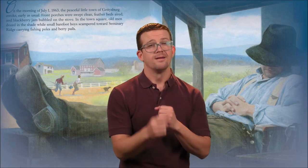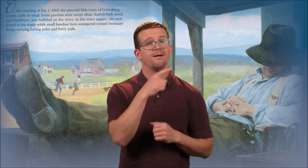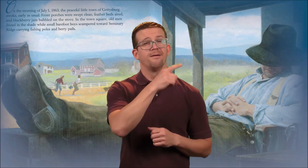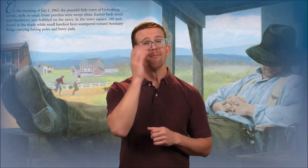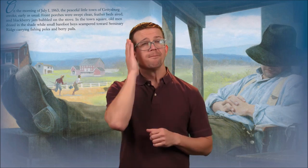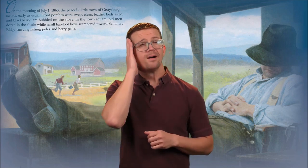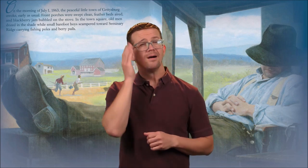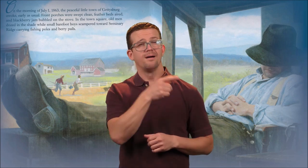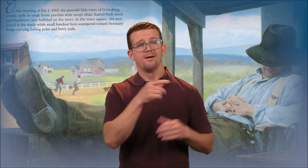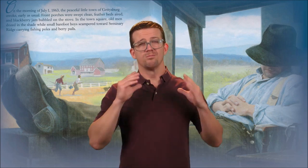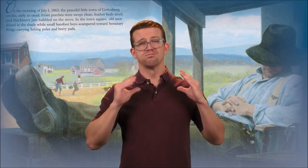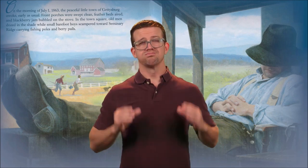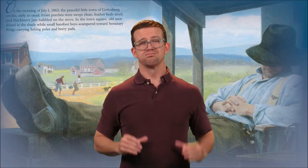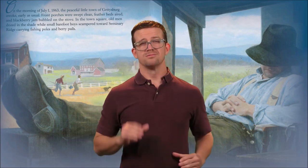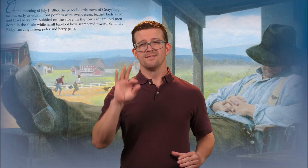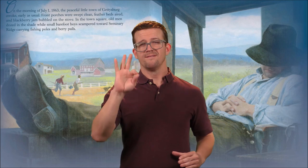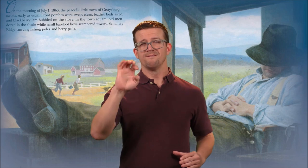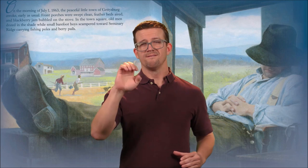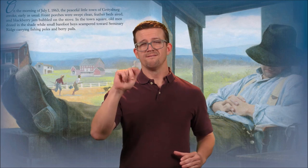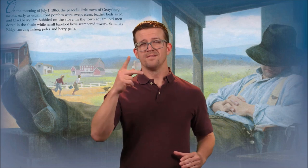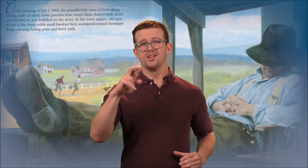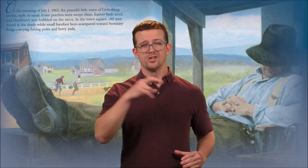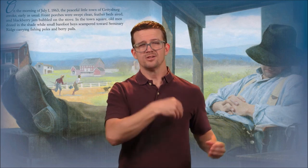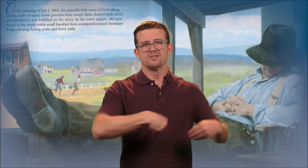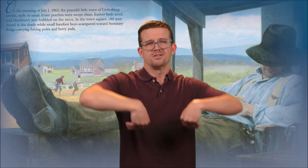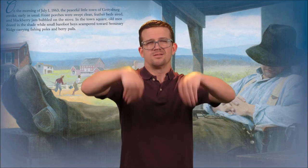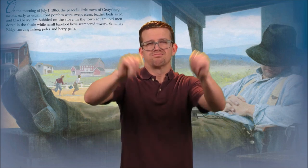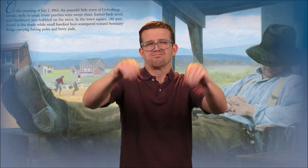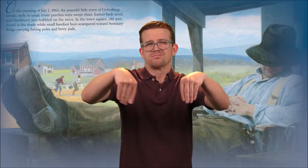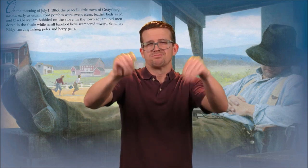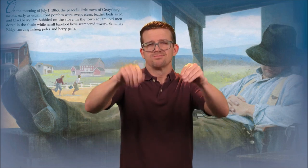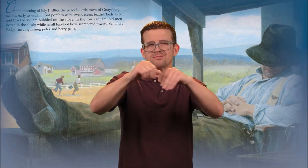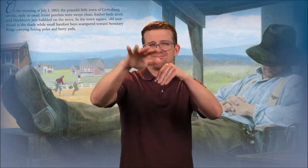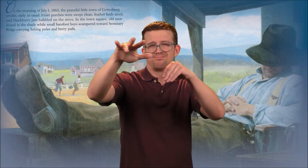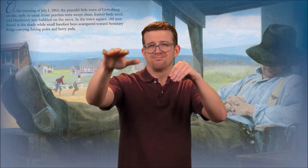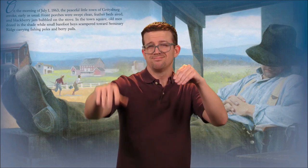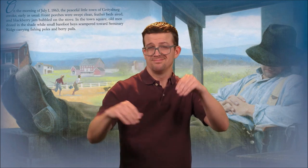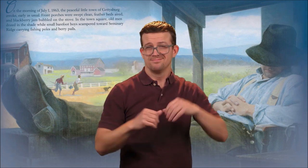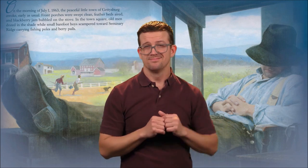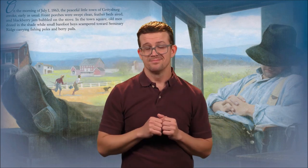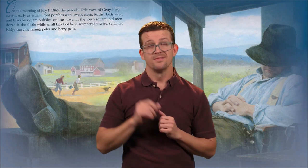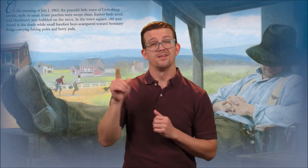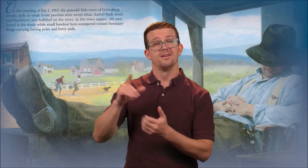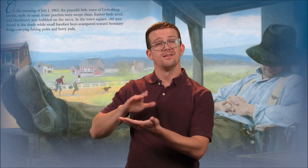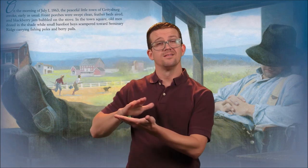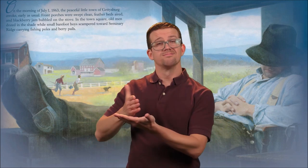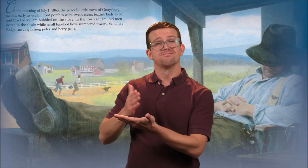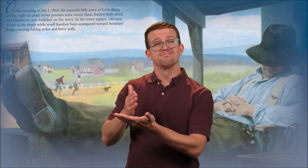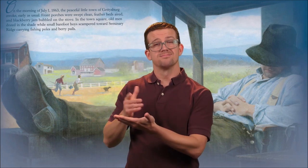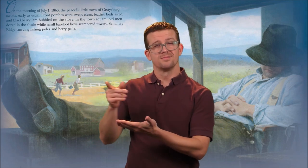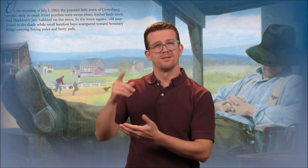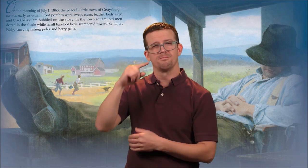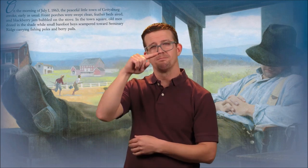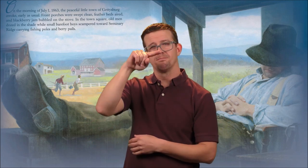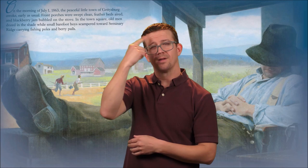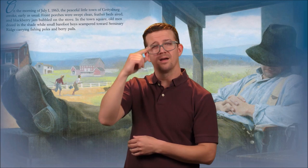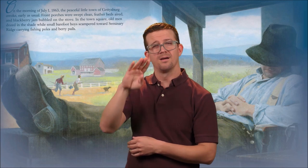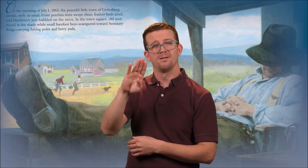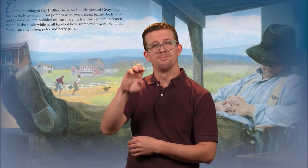Front porches were swept clean, feather beds aired, and blackberry jam